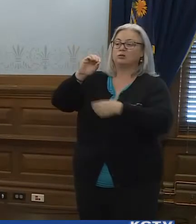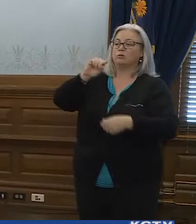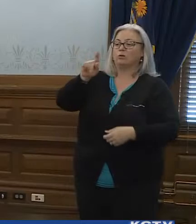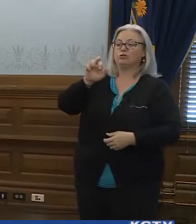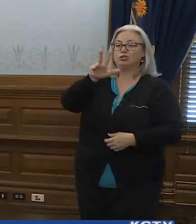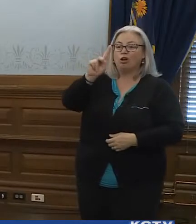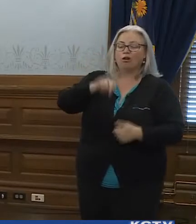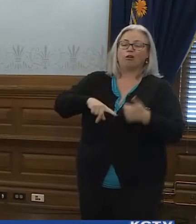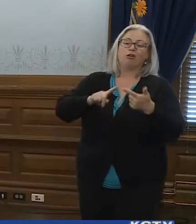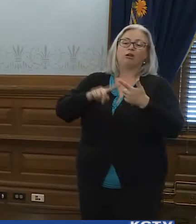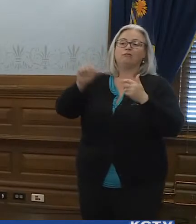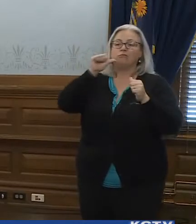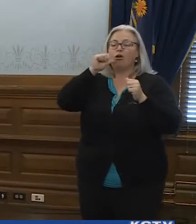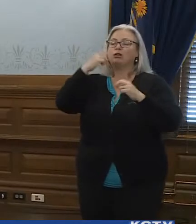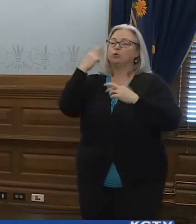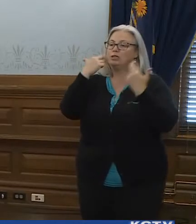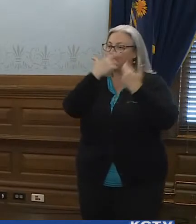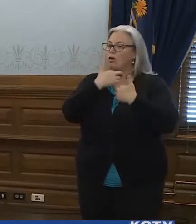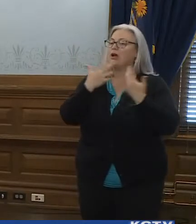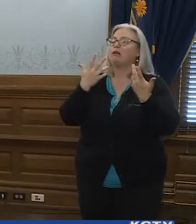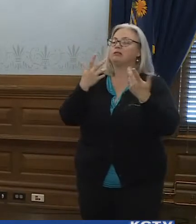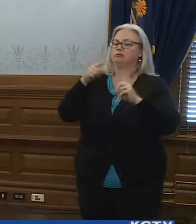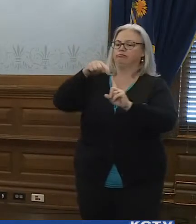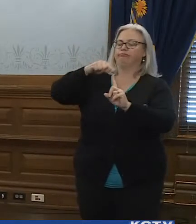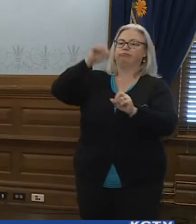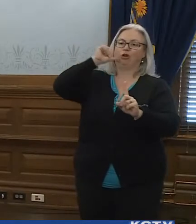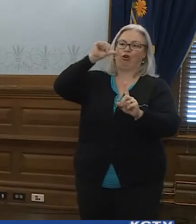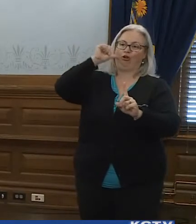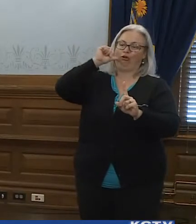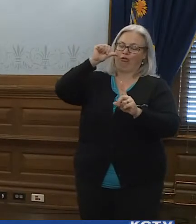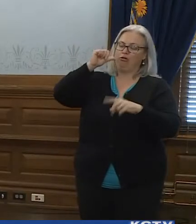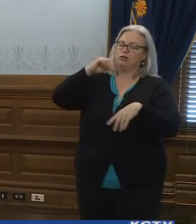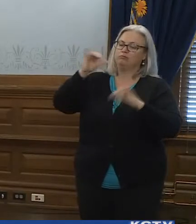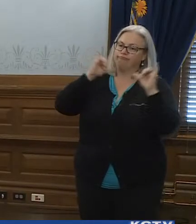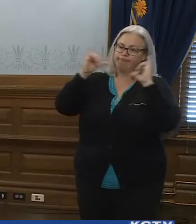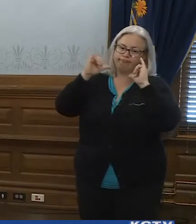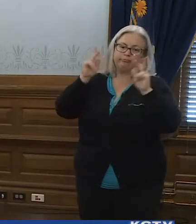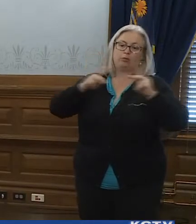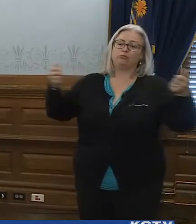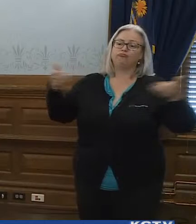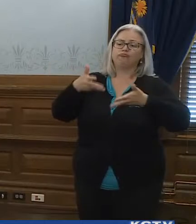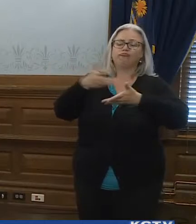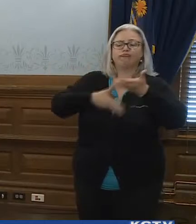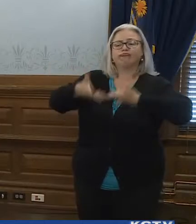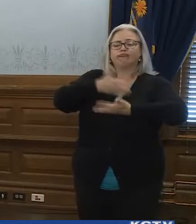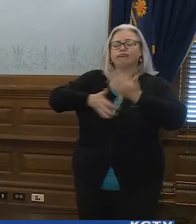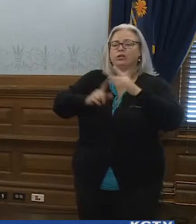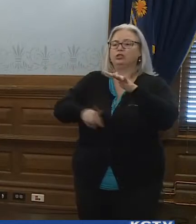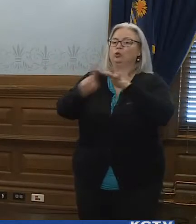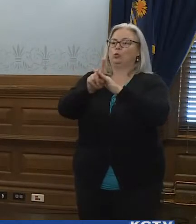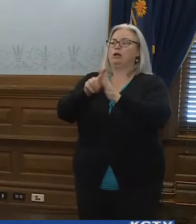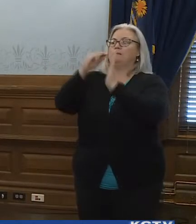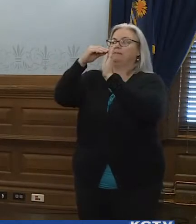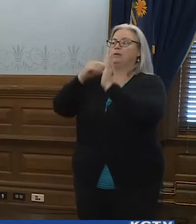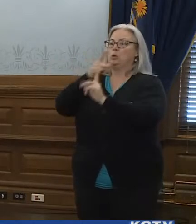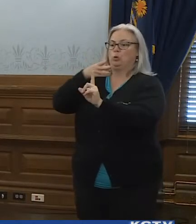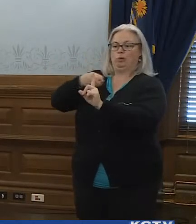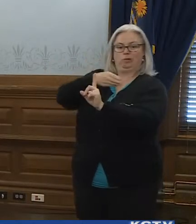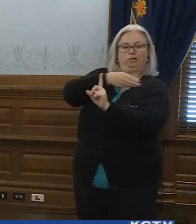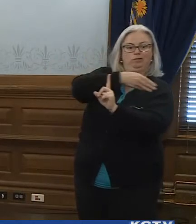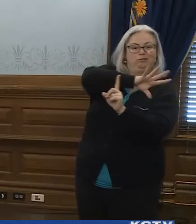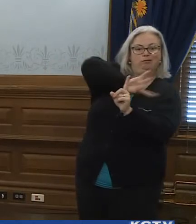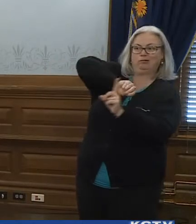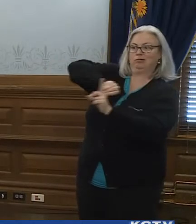Ozarks, bars and restaurants, especially bars. When people congregate and it shows up in contact tracing, we find